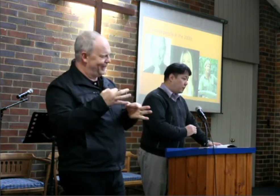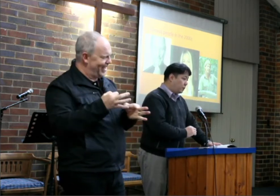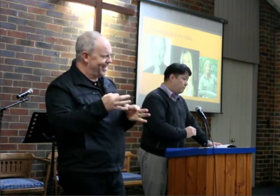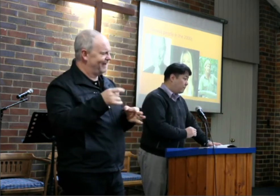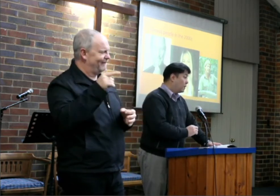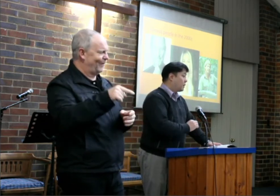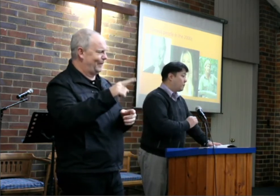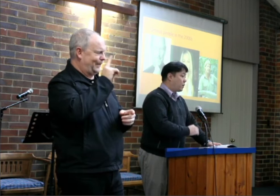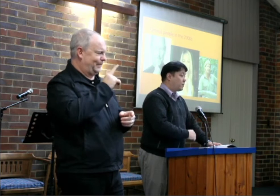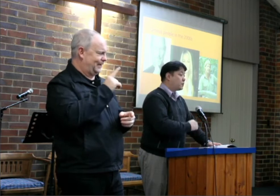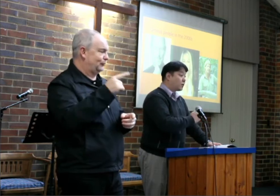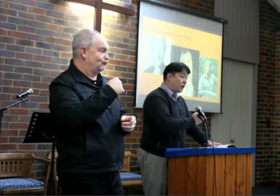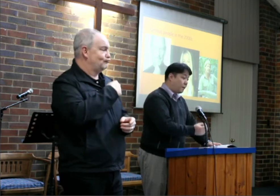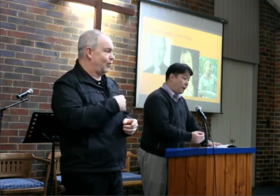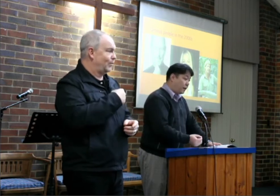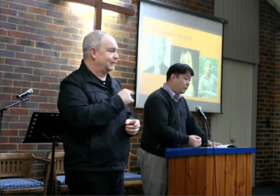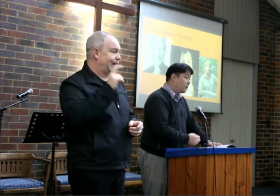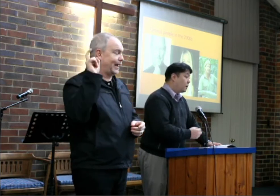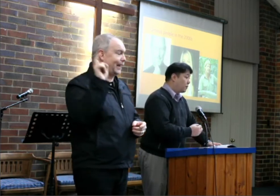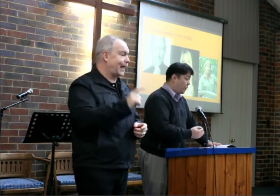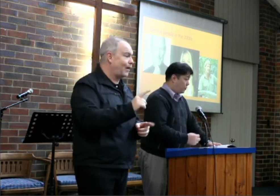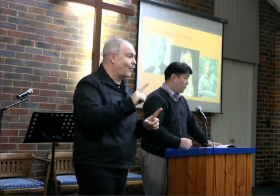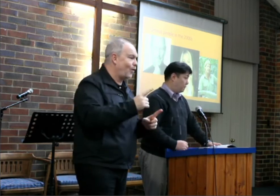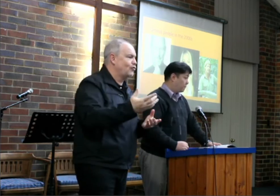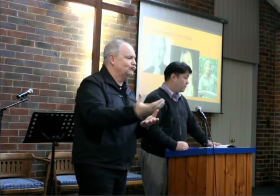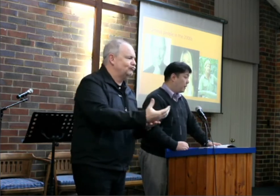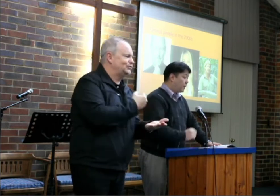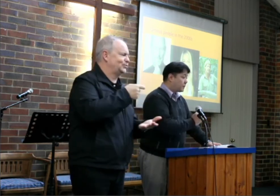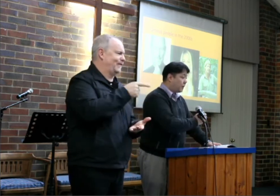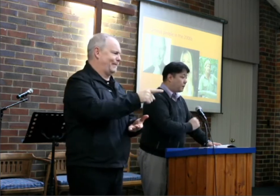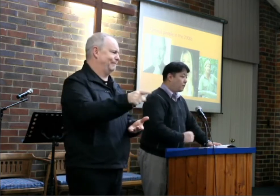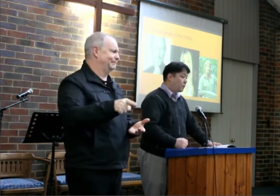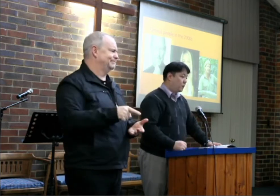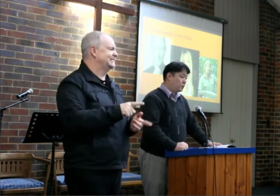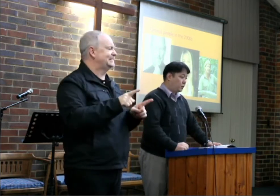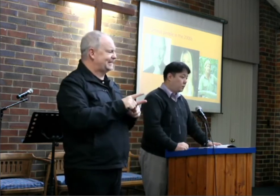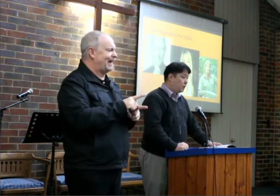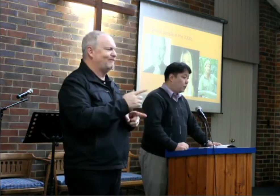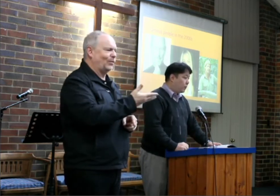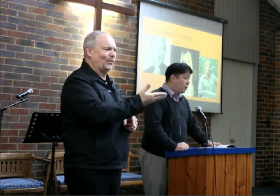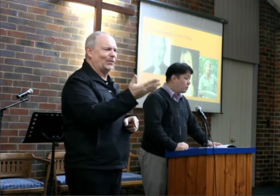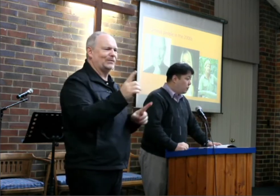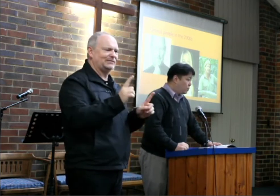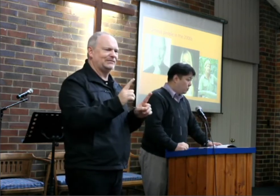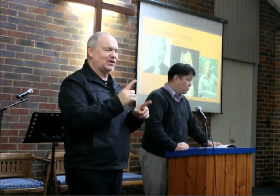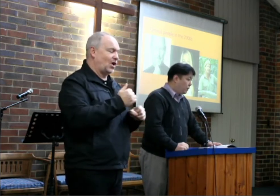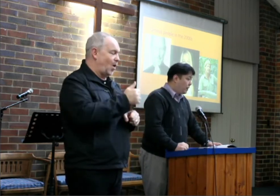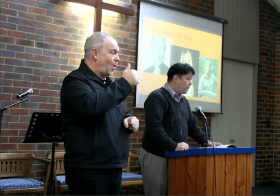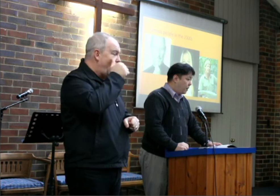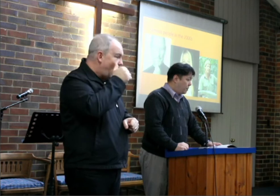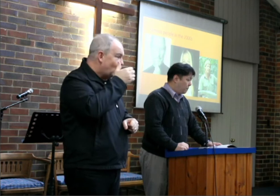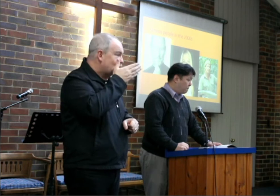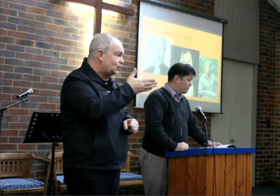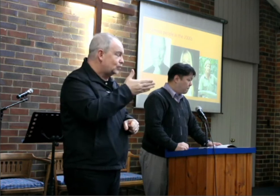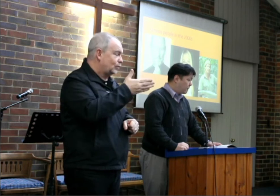what does he do? He promises to come and rescue them. And the same thing for you as well. When God knows you, will he ever